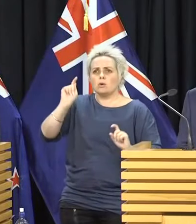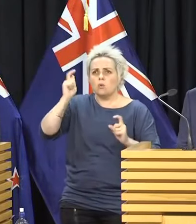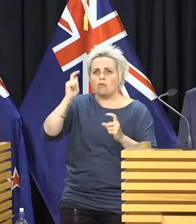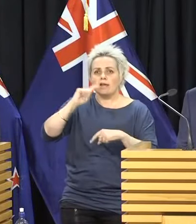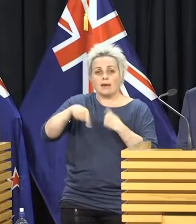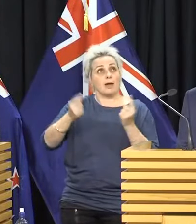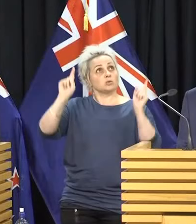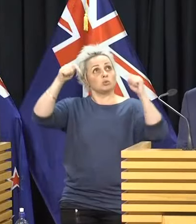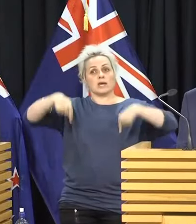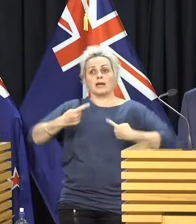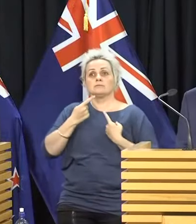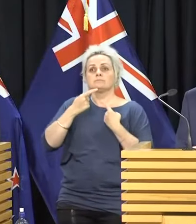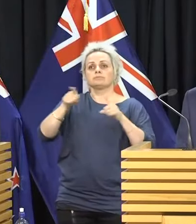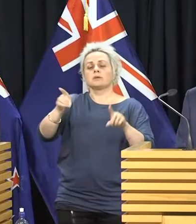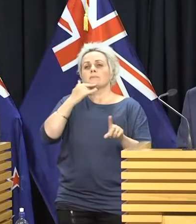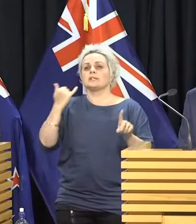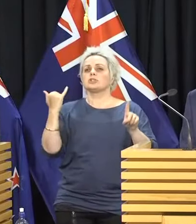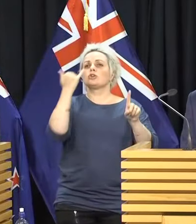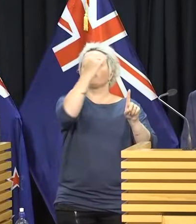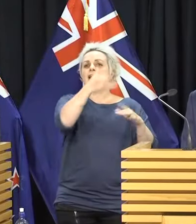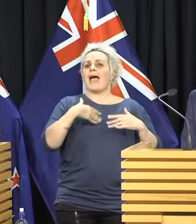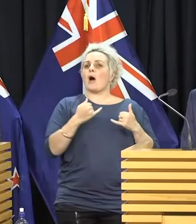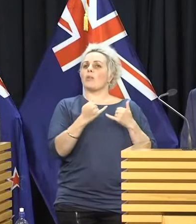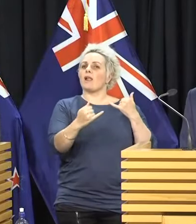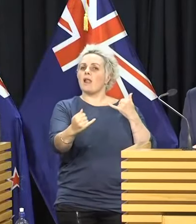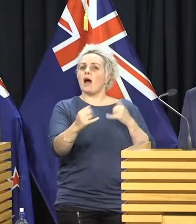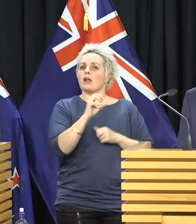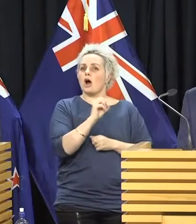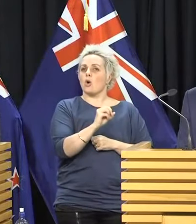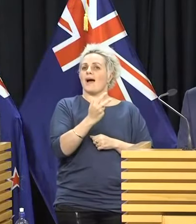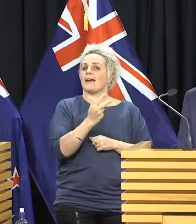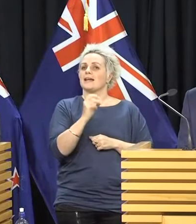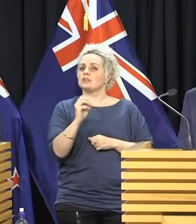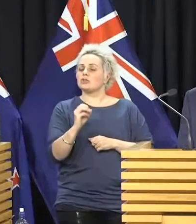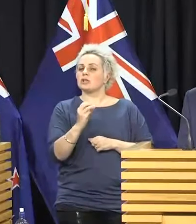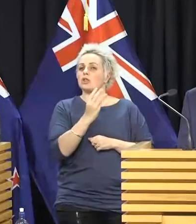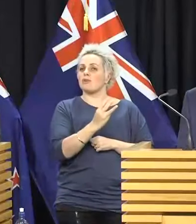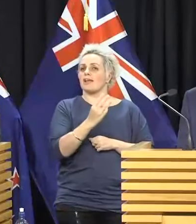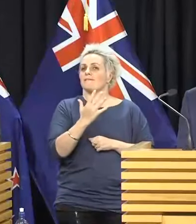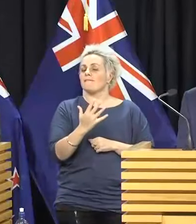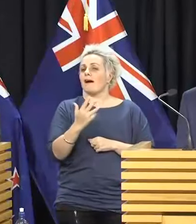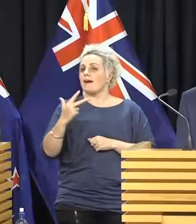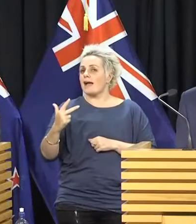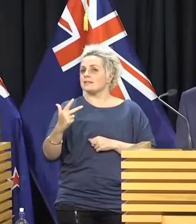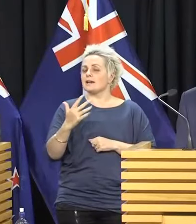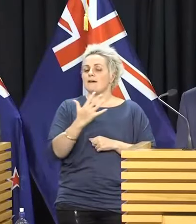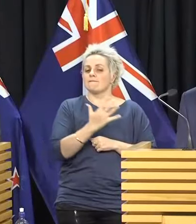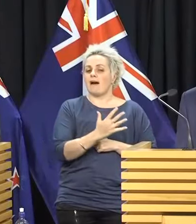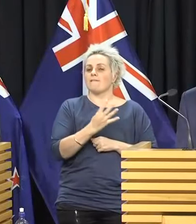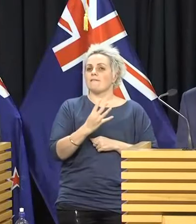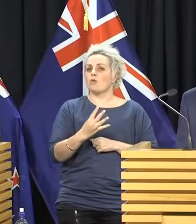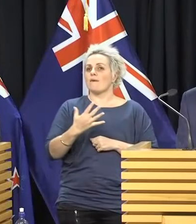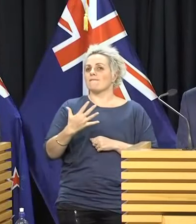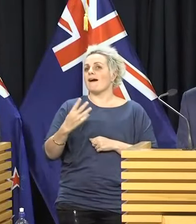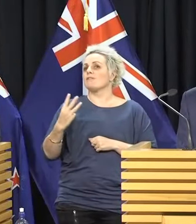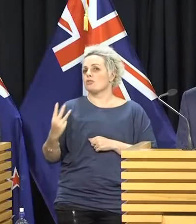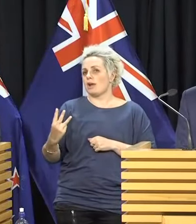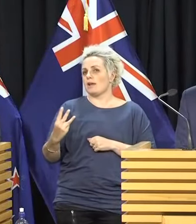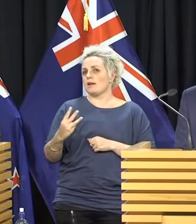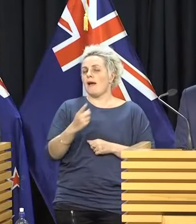about today's news can ring Healthline's dedicated number 0800 358 5453 for